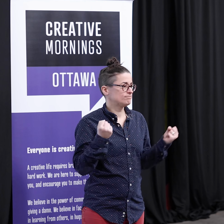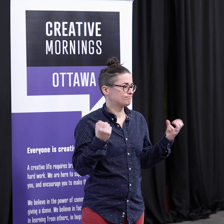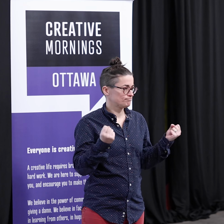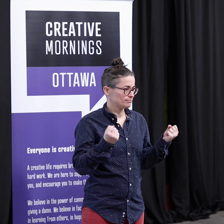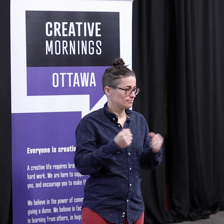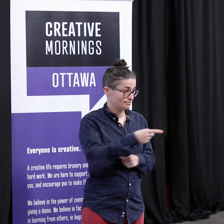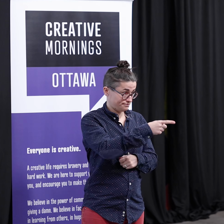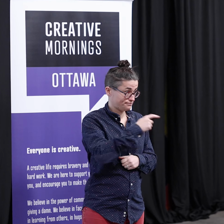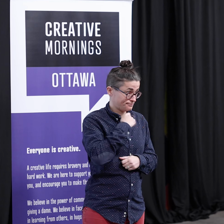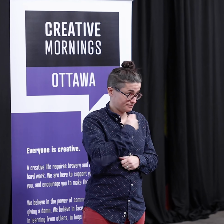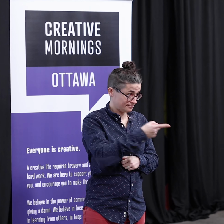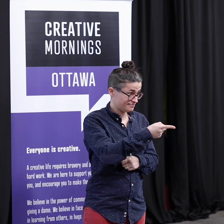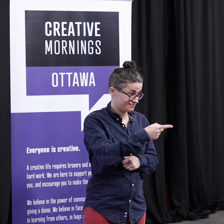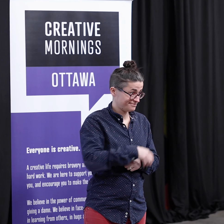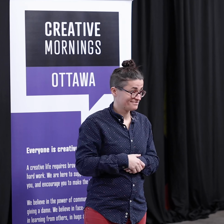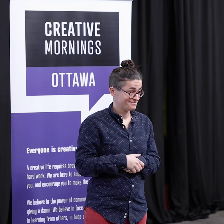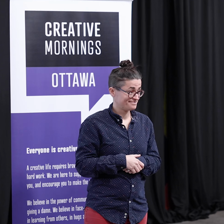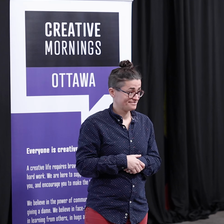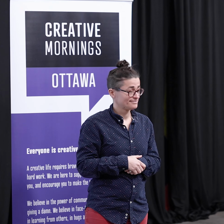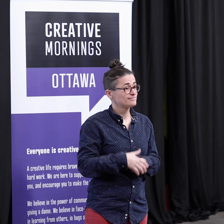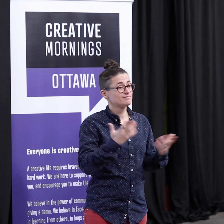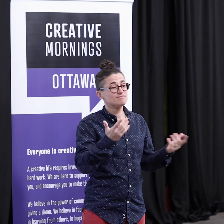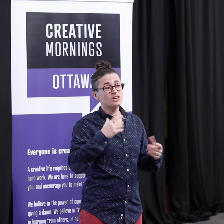I'm going to ask the interpreter right now to just stop interpreting.